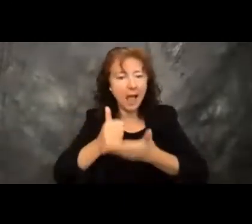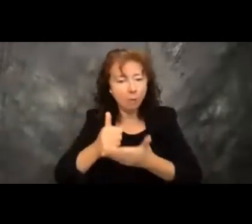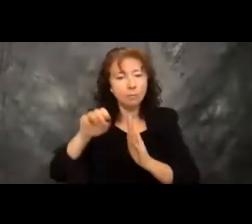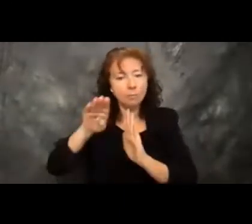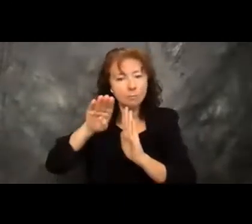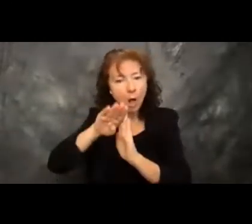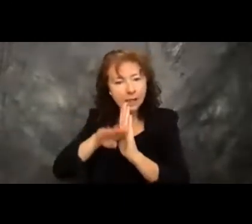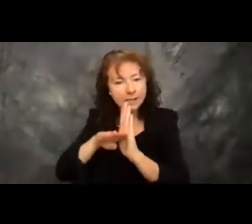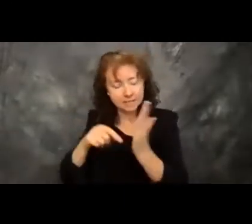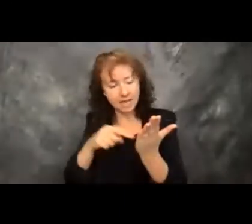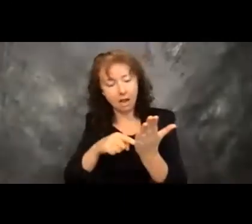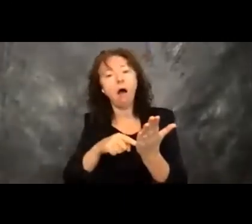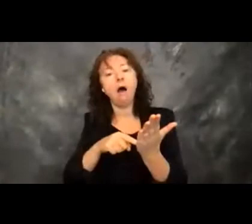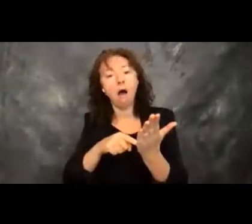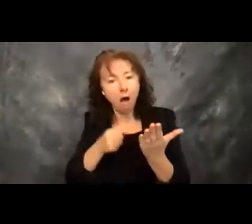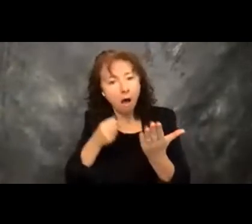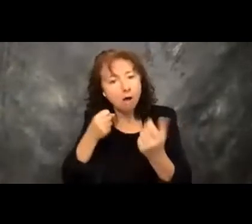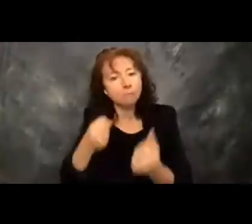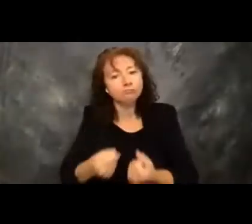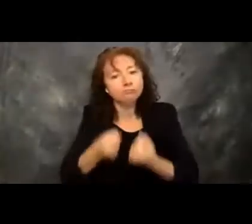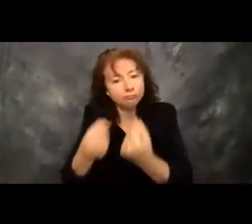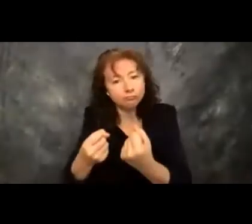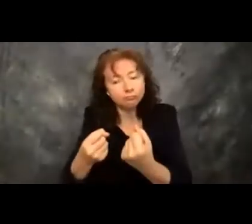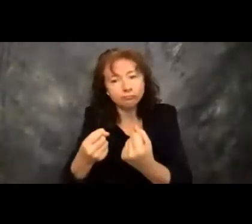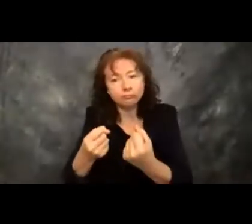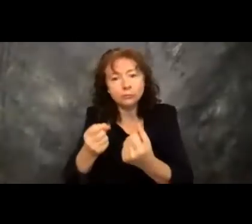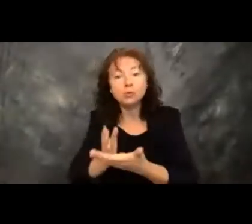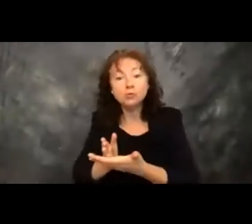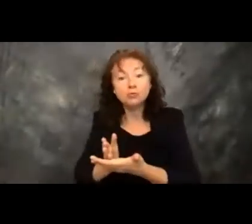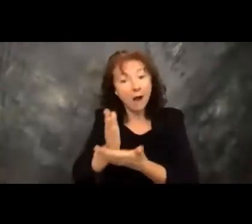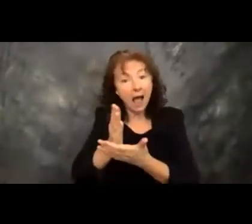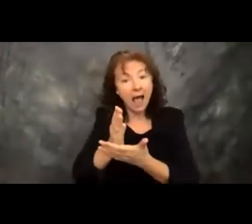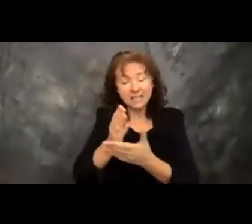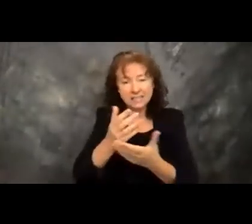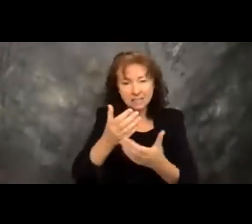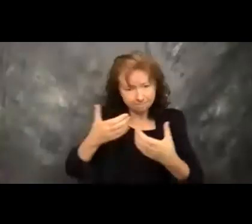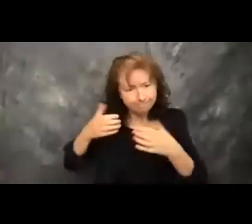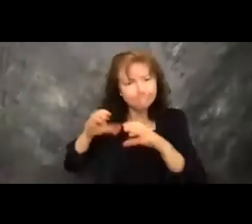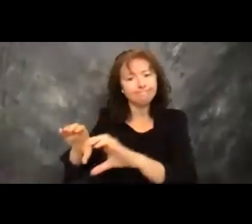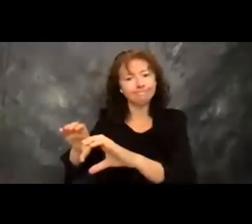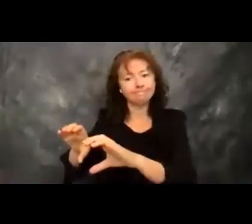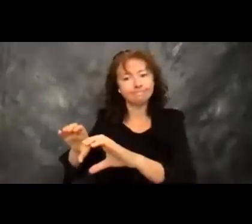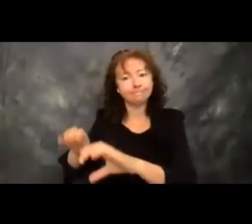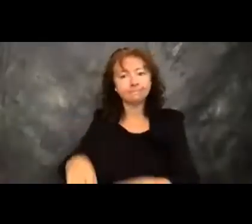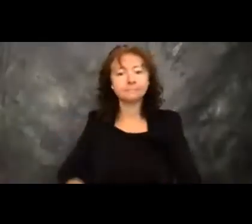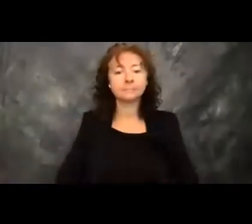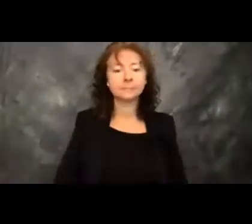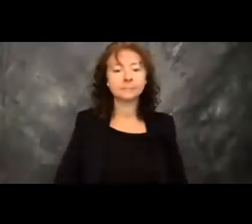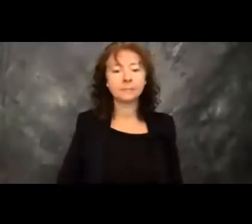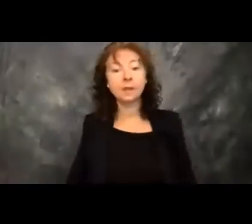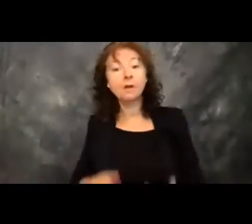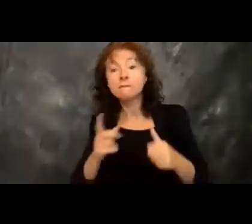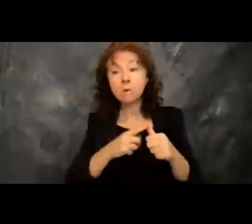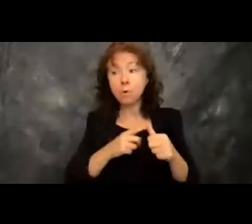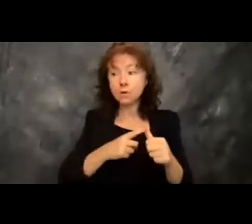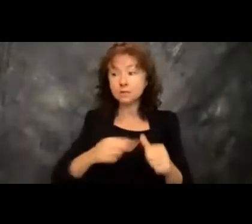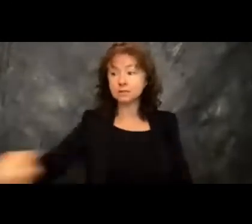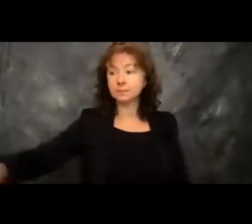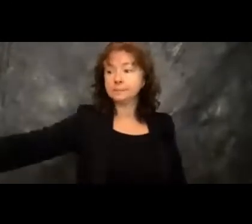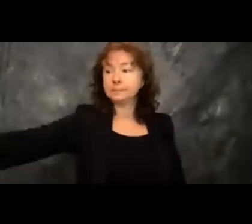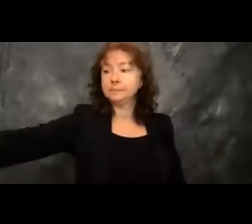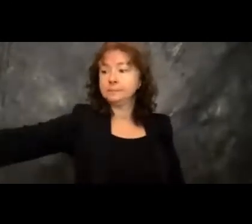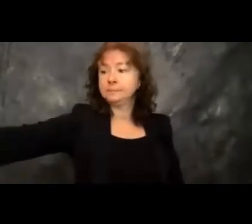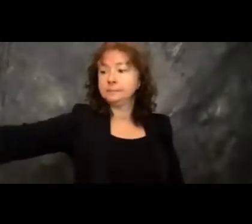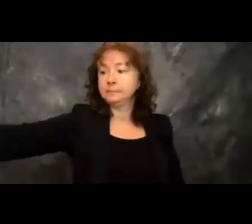and to give the right to vote to everybody. The first recommendation is to continue work